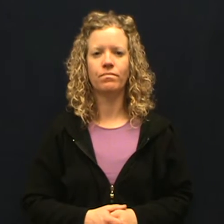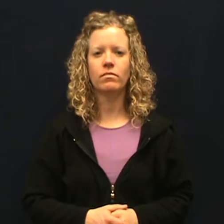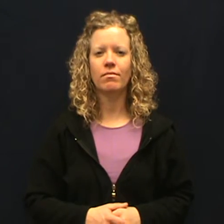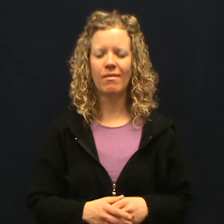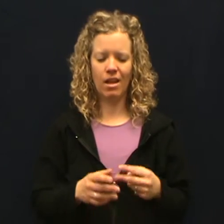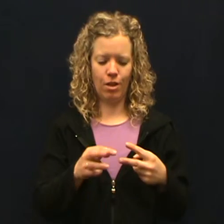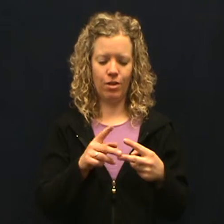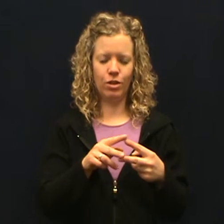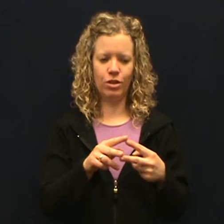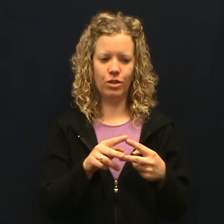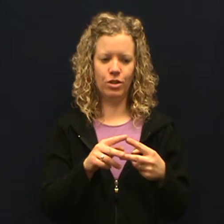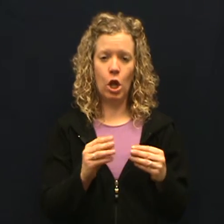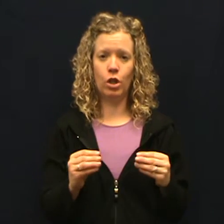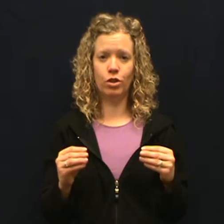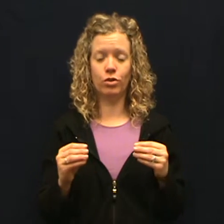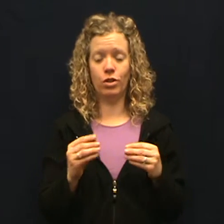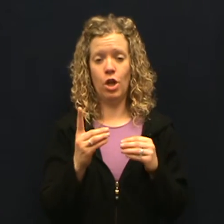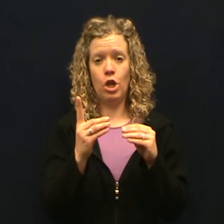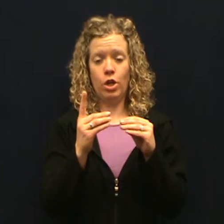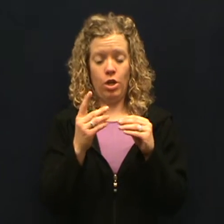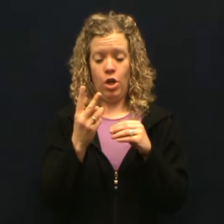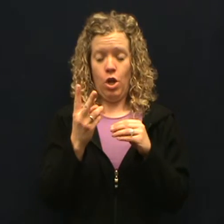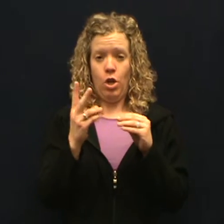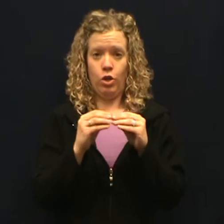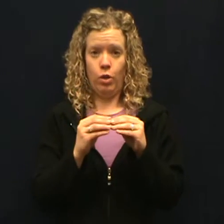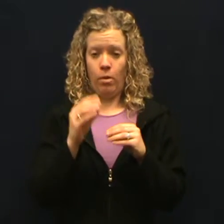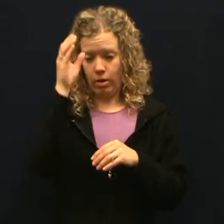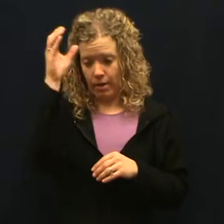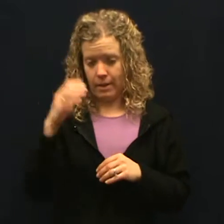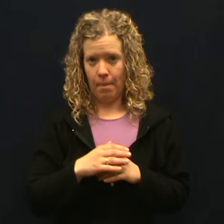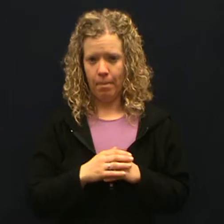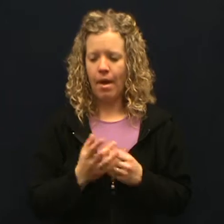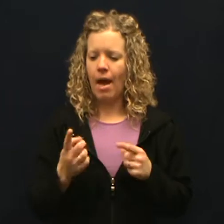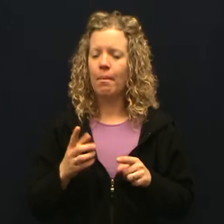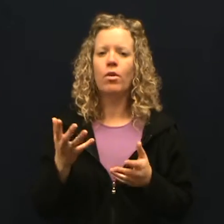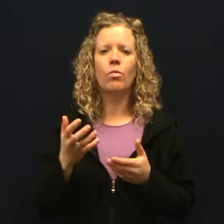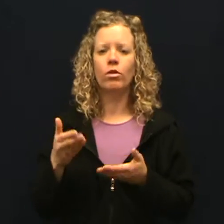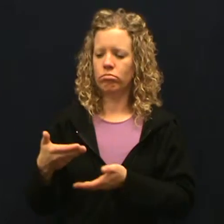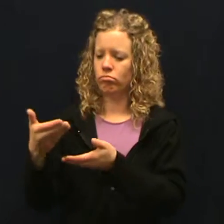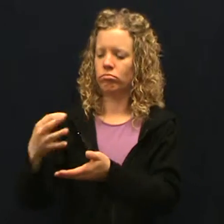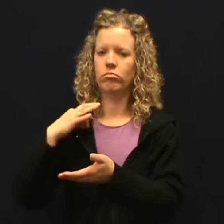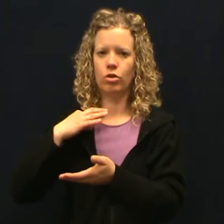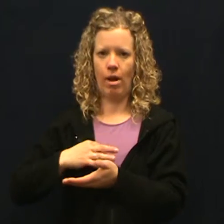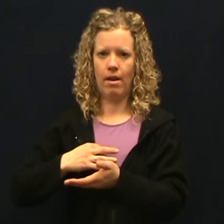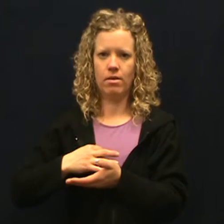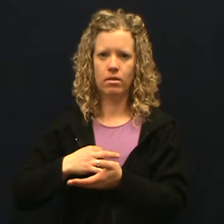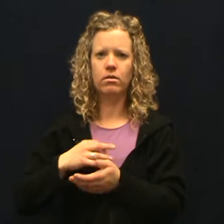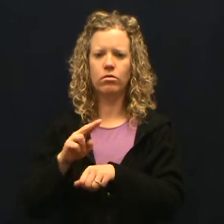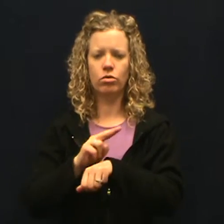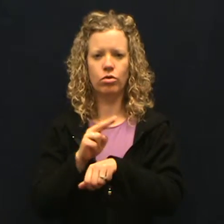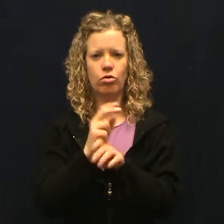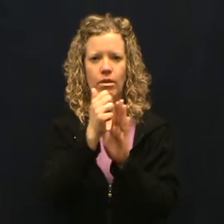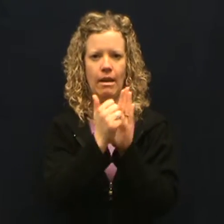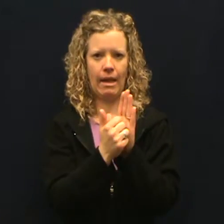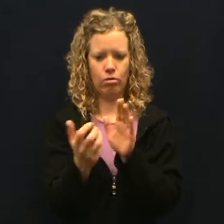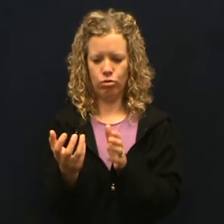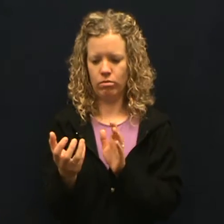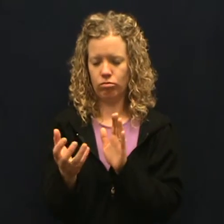learning objective is, let's say you want to extend credit to your customers using accounts receivable, but you want to speed up